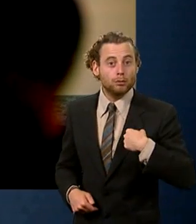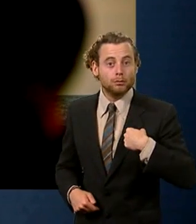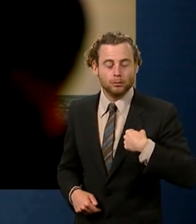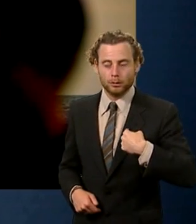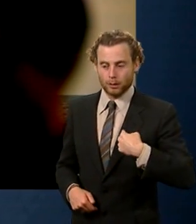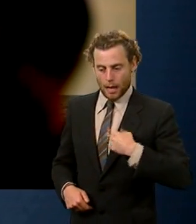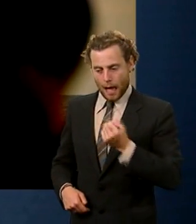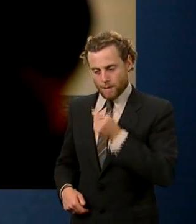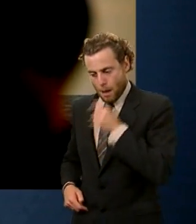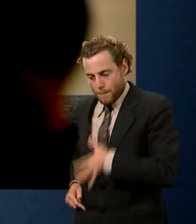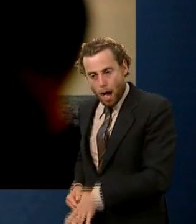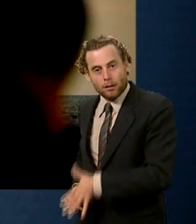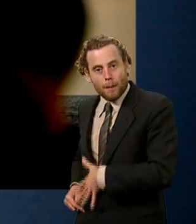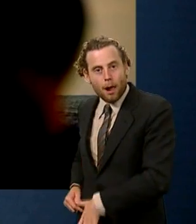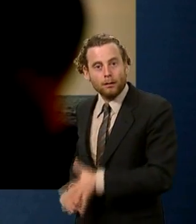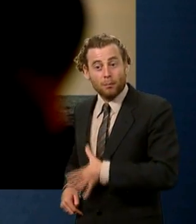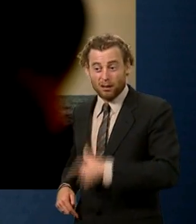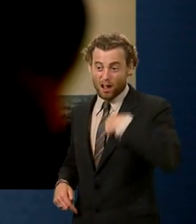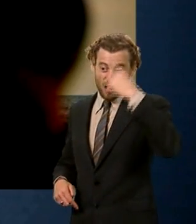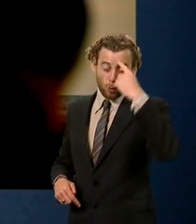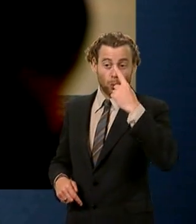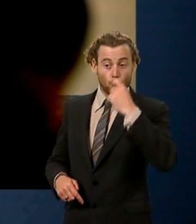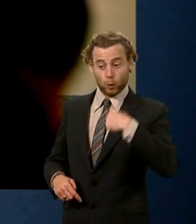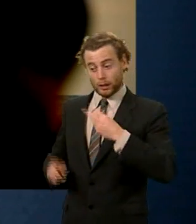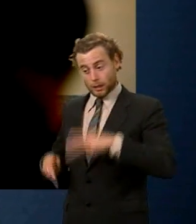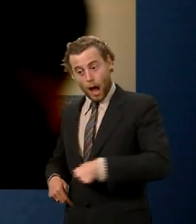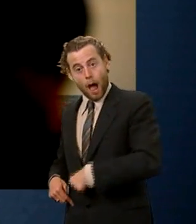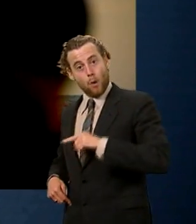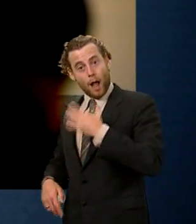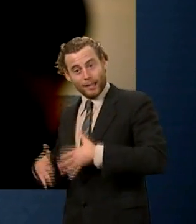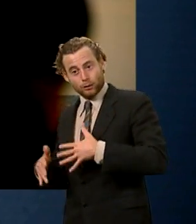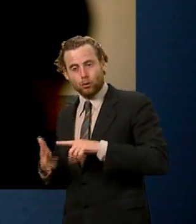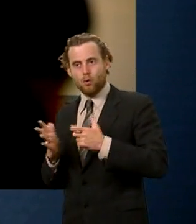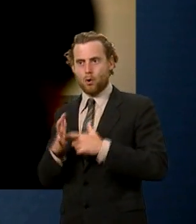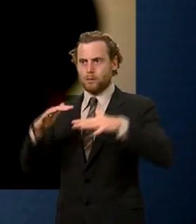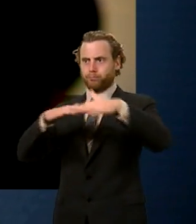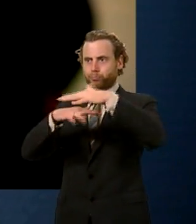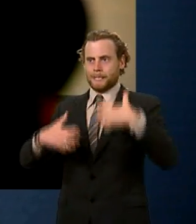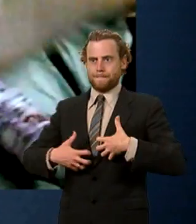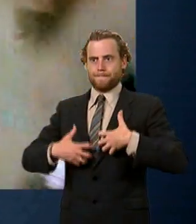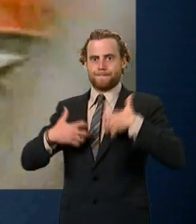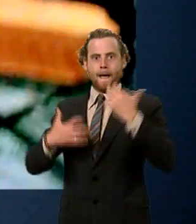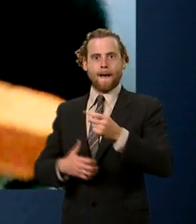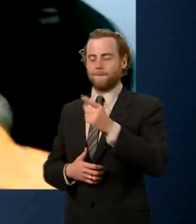I am losing blood all the time, and I could die both because of my injuries and the tension down there.